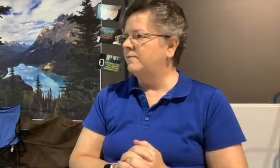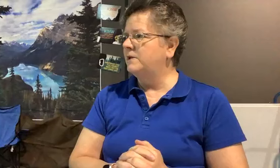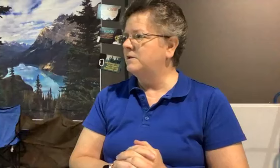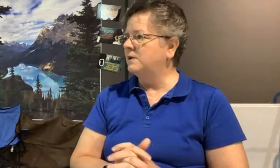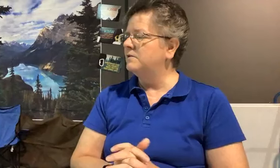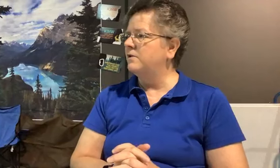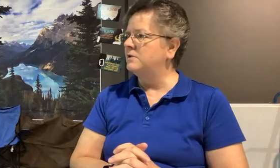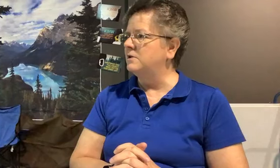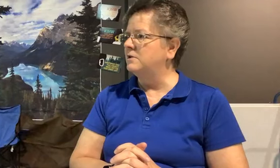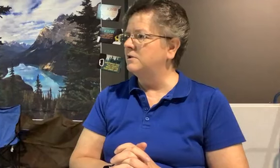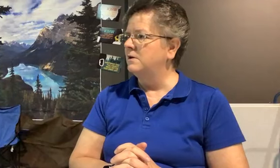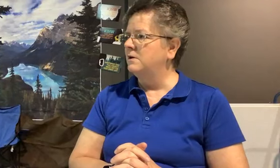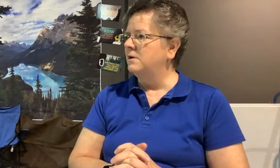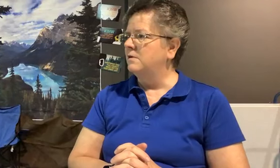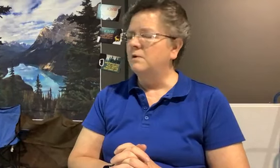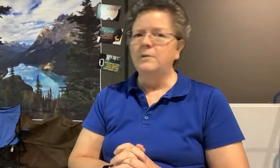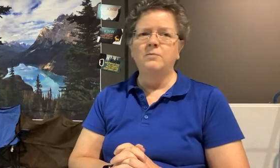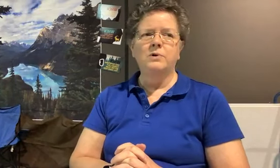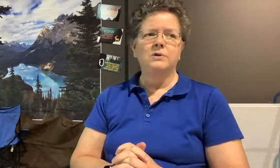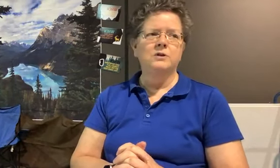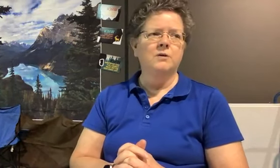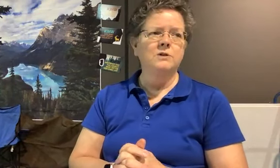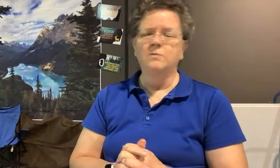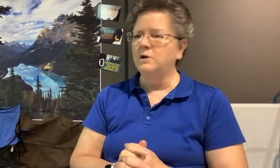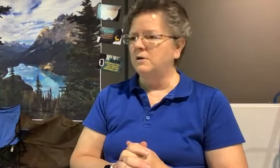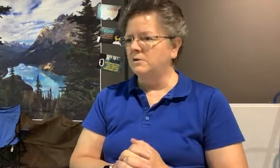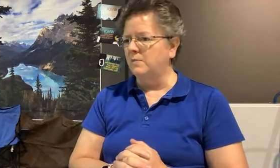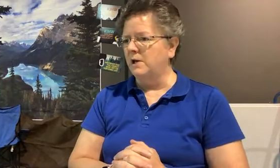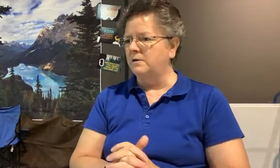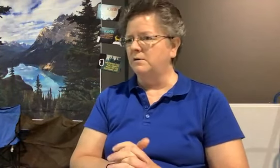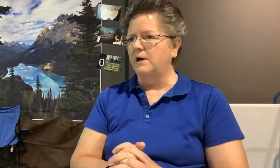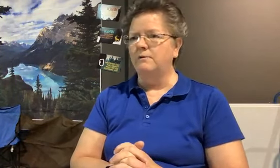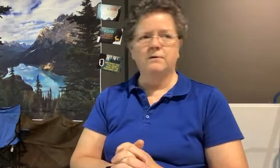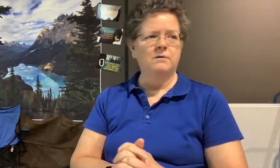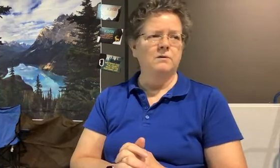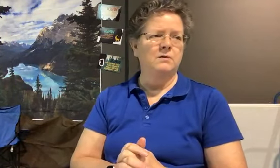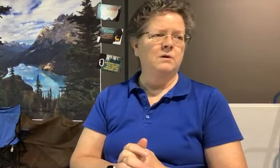these 6 verses? Remember, share with someone else, apply to your life.